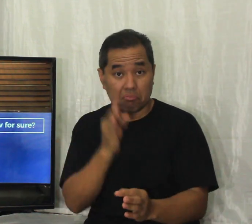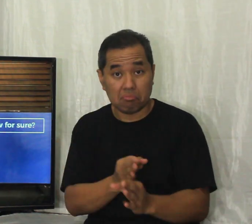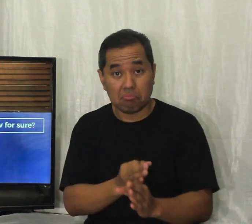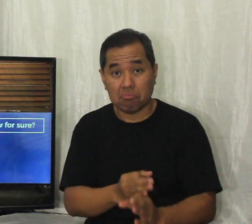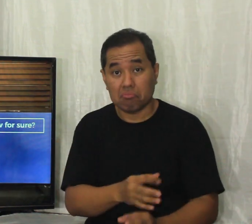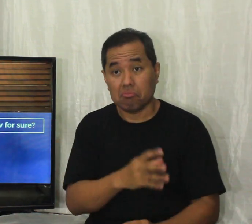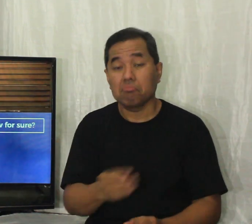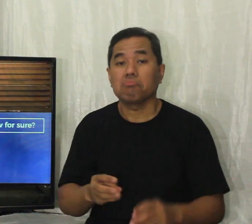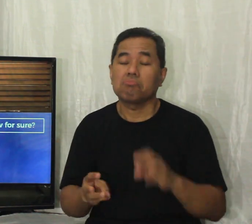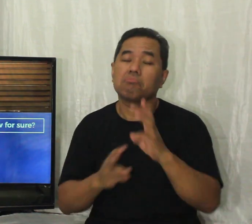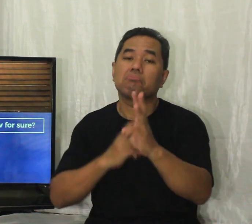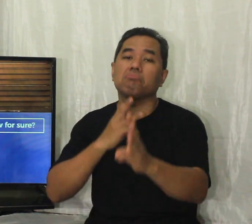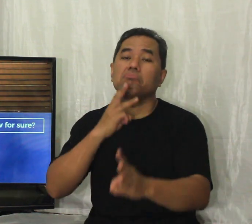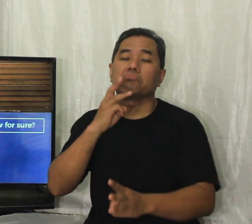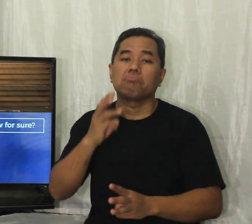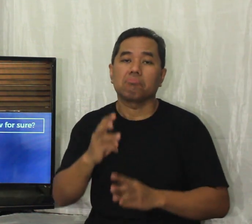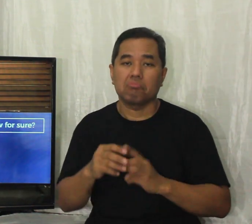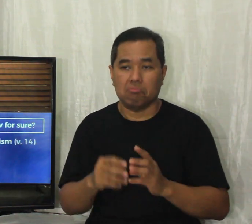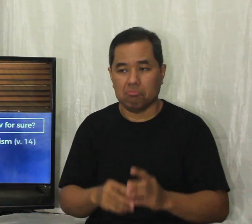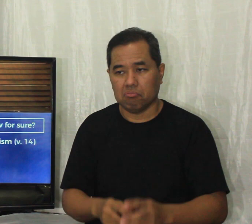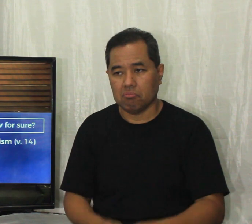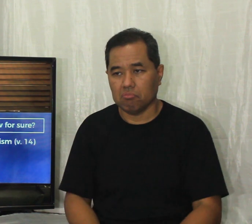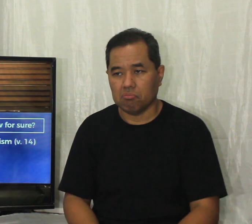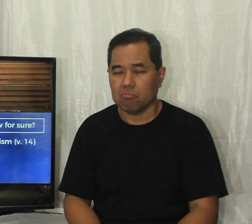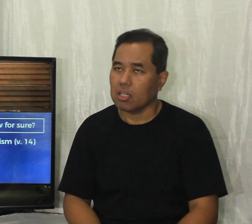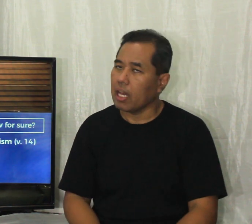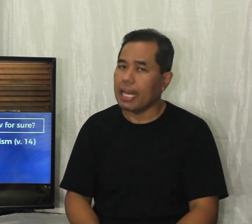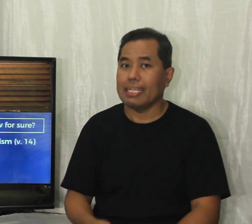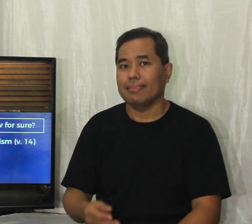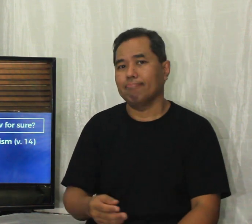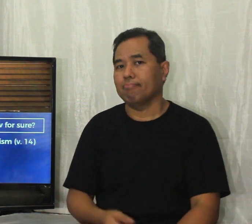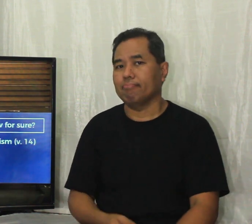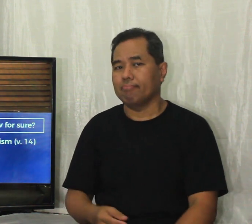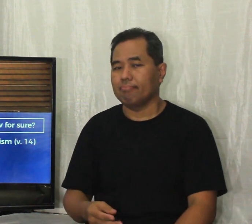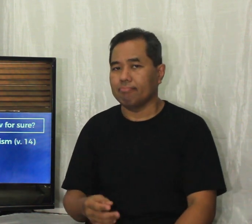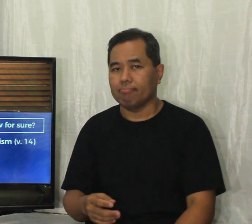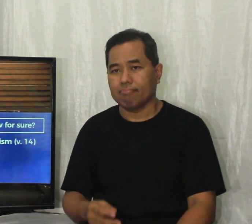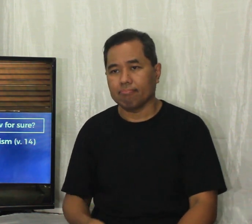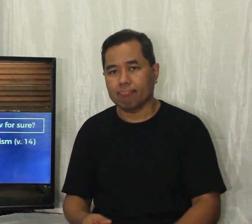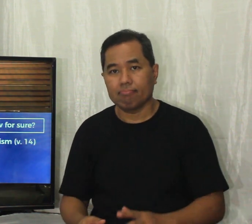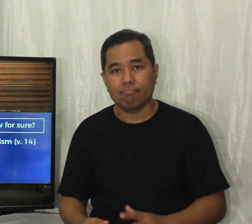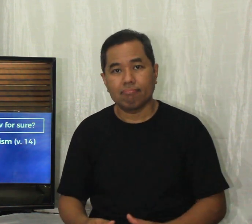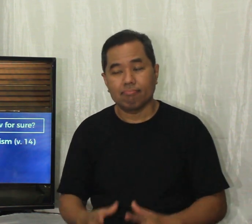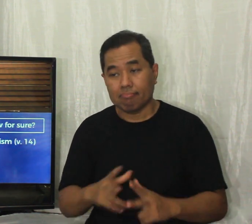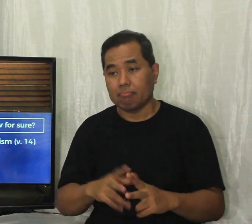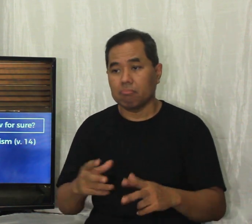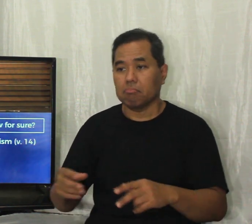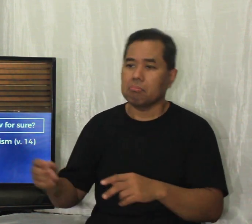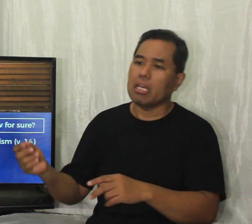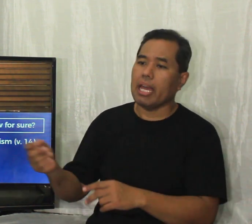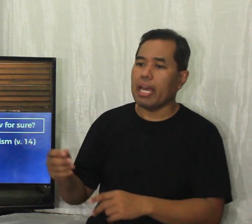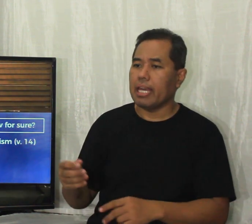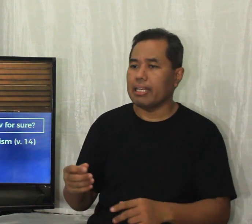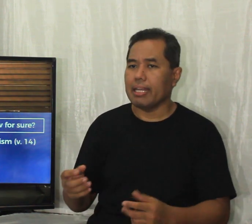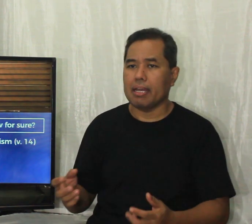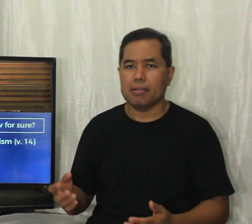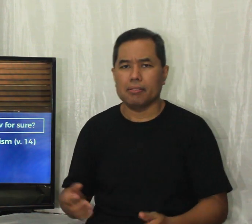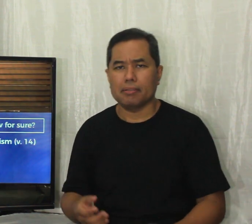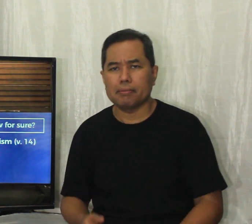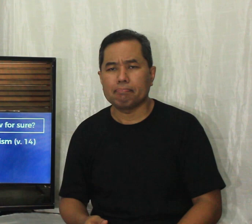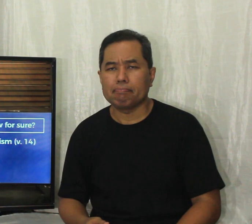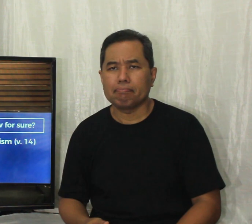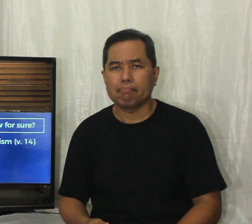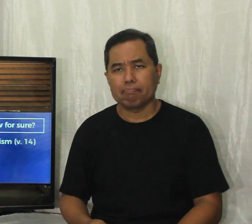he says, what we know for sure, there's going to be effective evangelism. That's good news. The gospel is going to be preached. The kingdom of